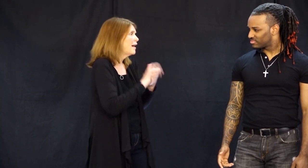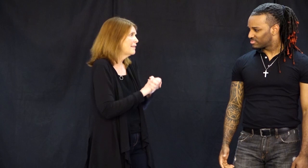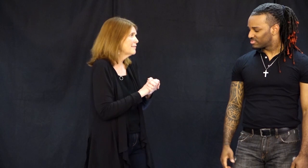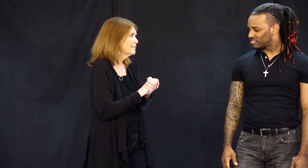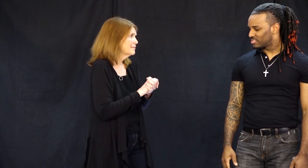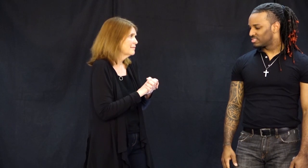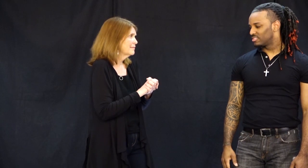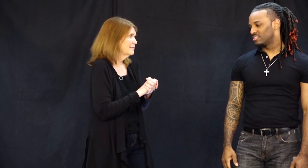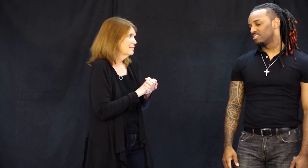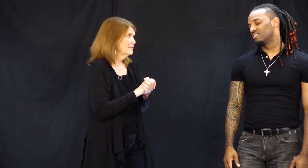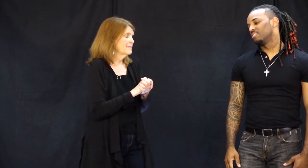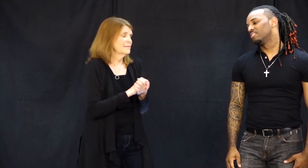wife.